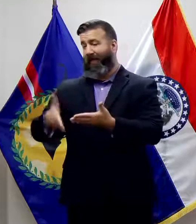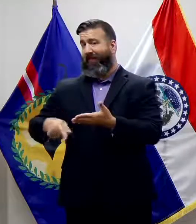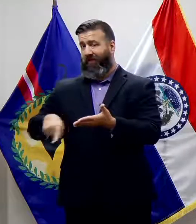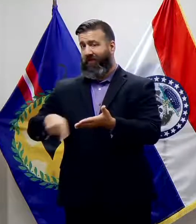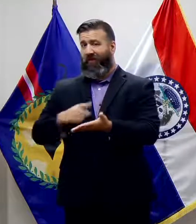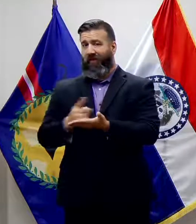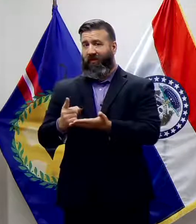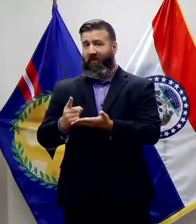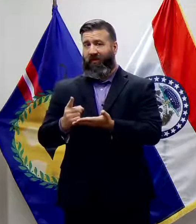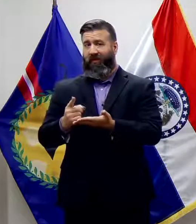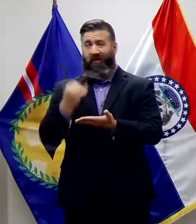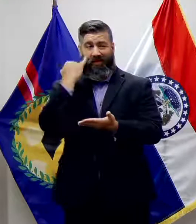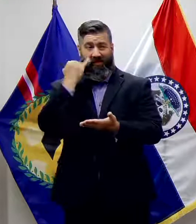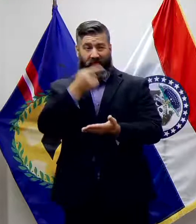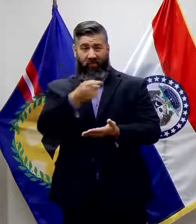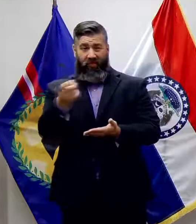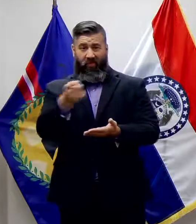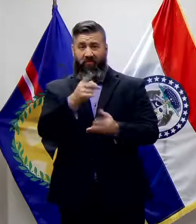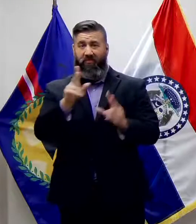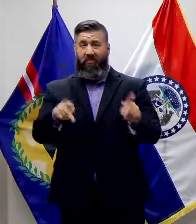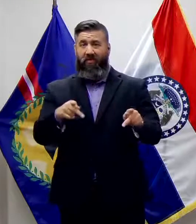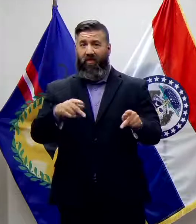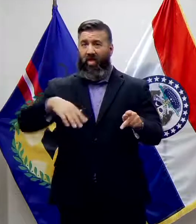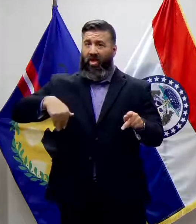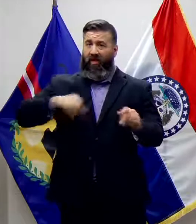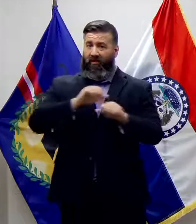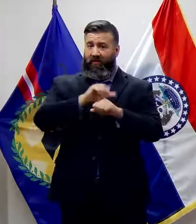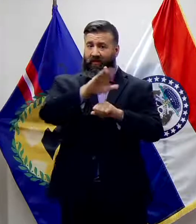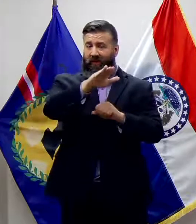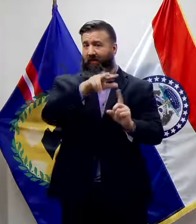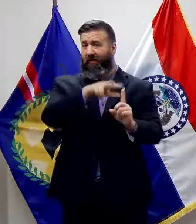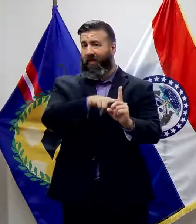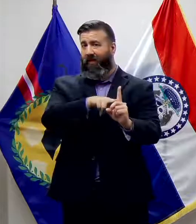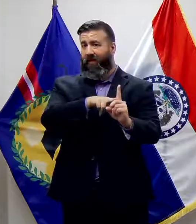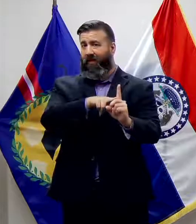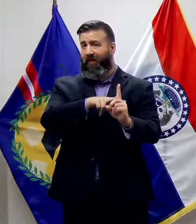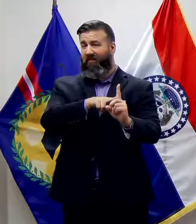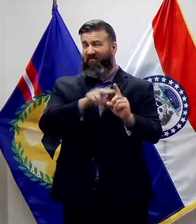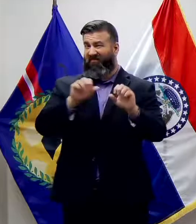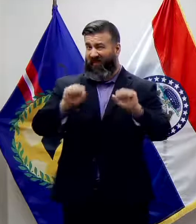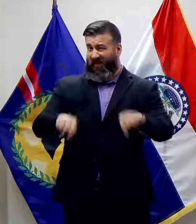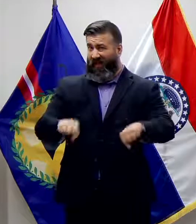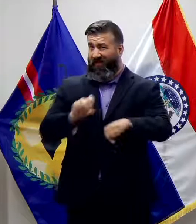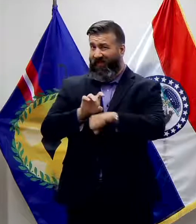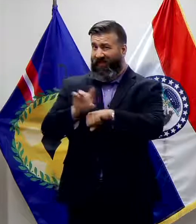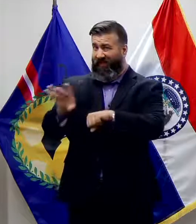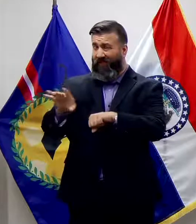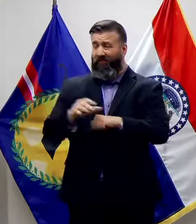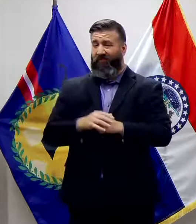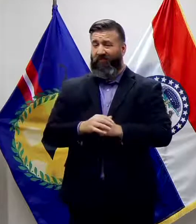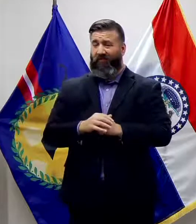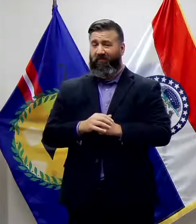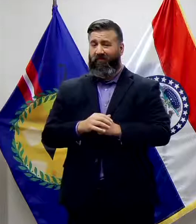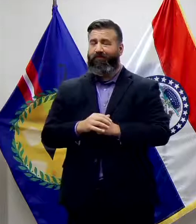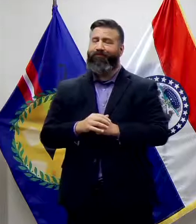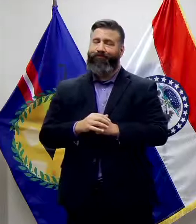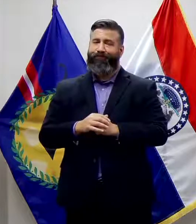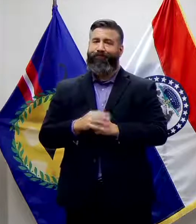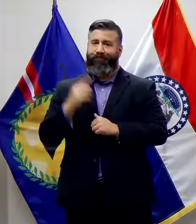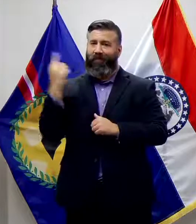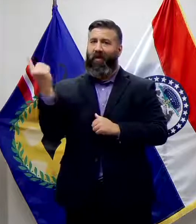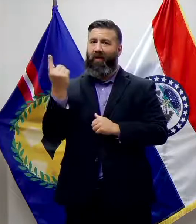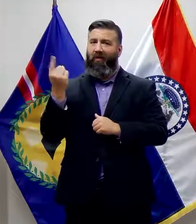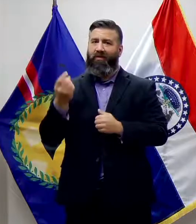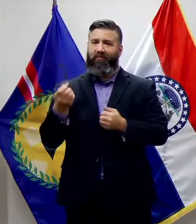So if those people don't have their application in yet, is there a chance that they can be evicted though? Well, there's always a chance that someone